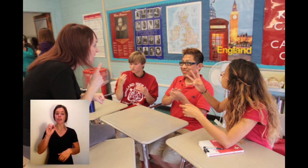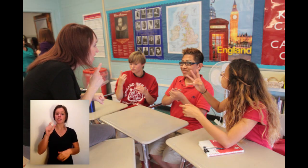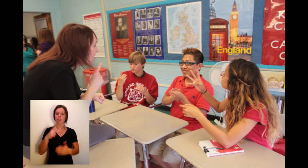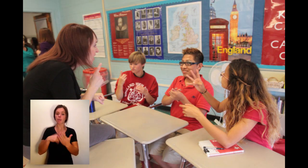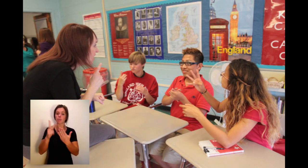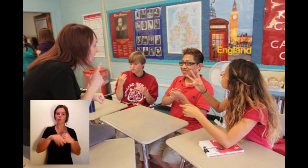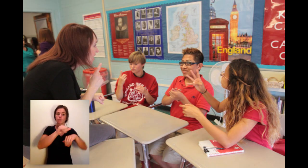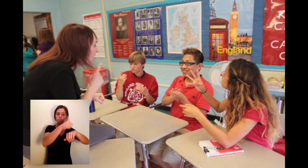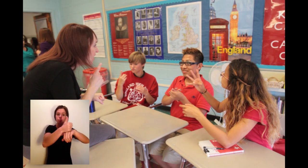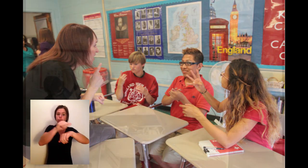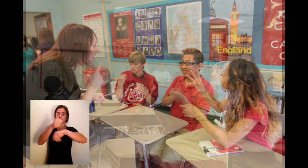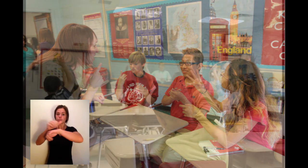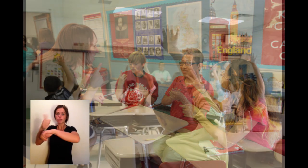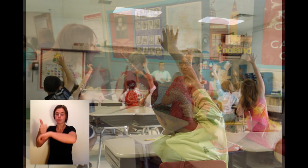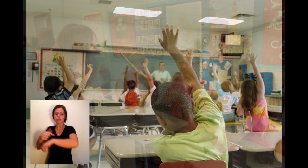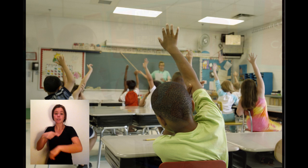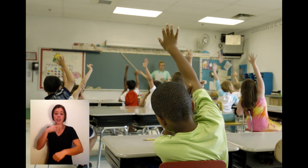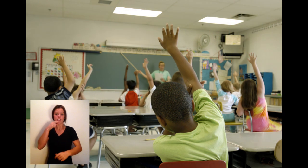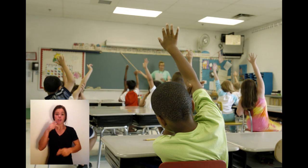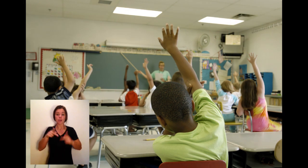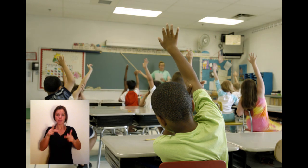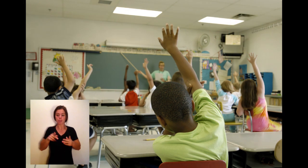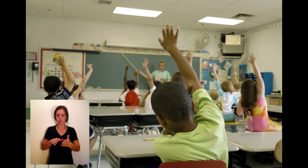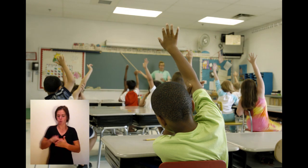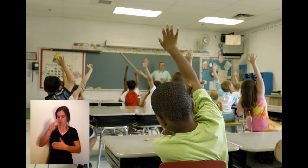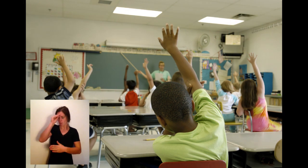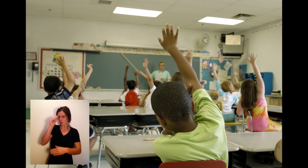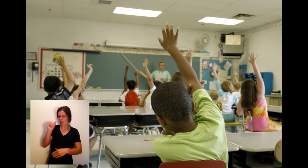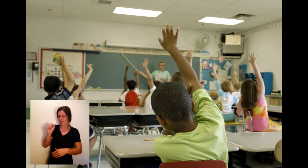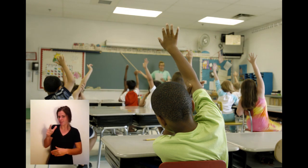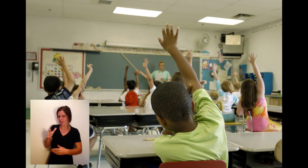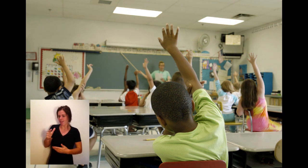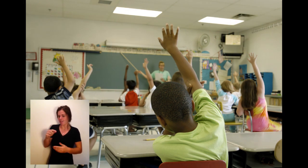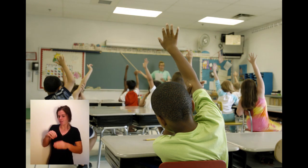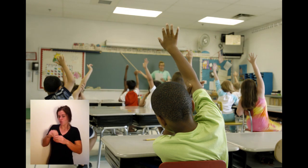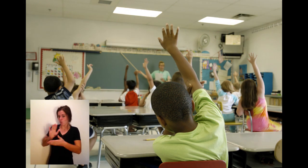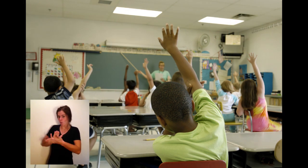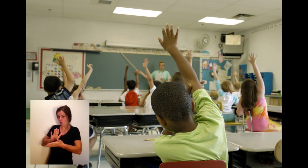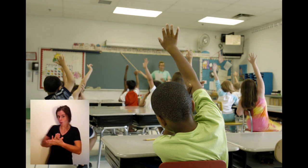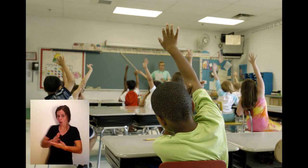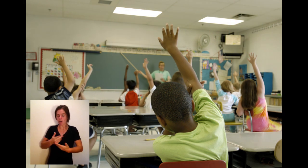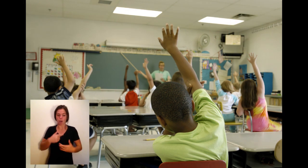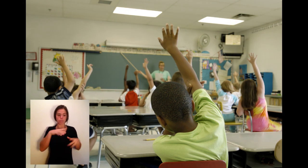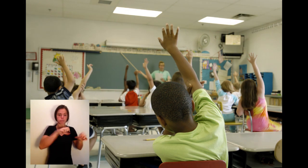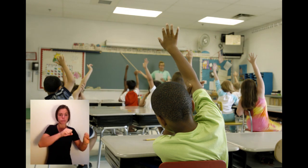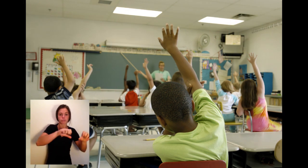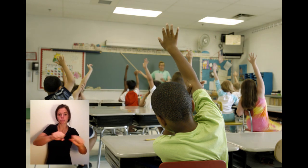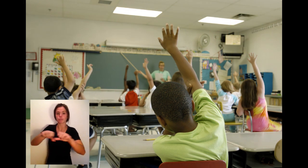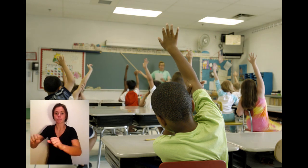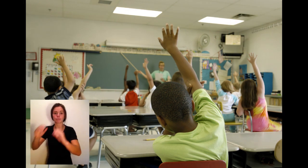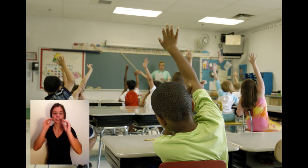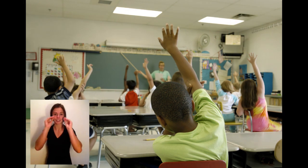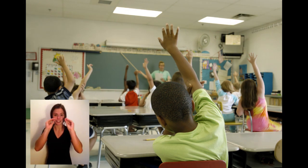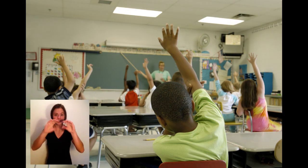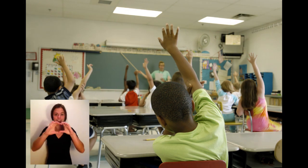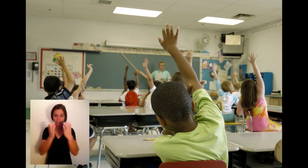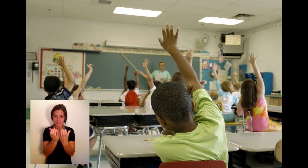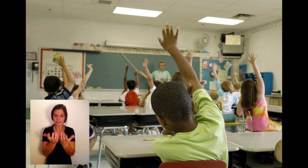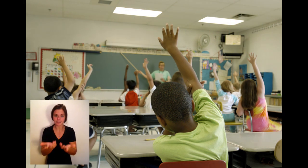As ASL programs sprout up all over the U.S., hearing people who learned ASL in academic settings are stepping